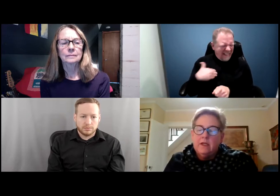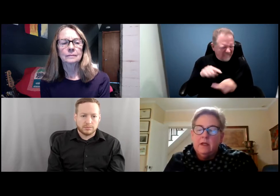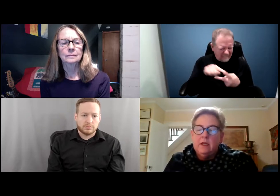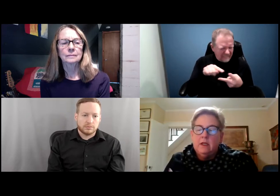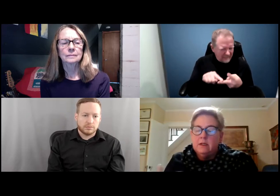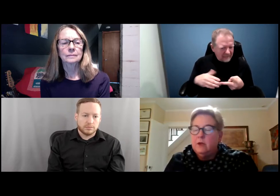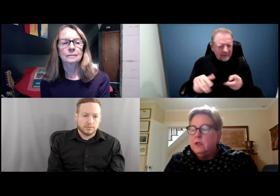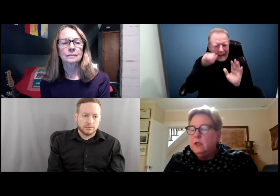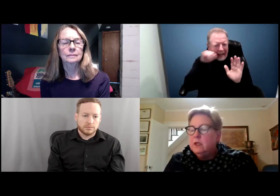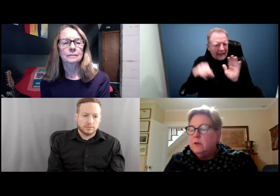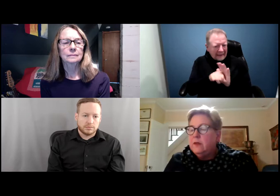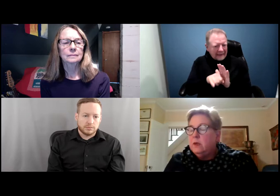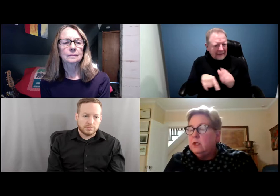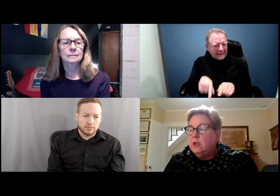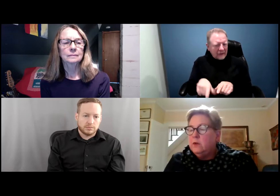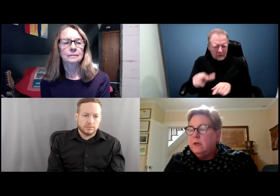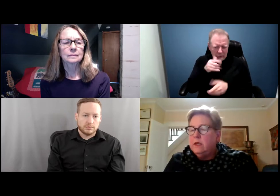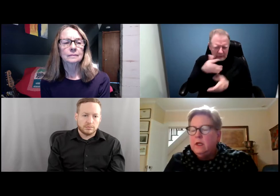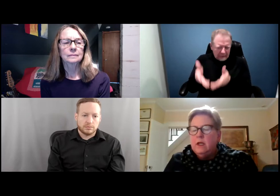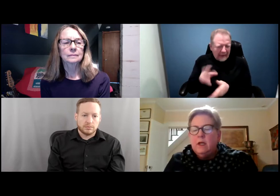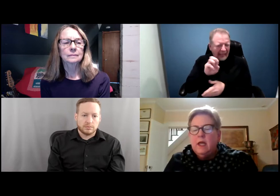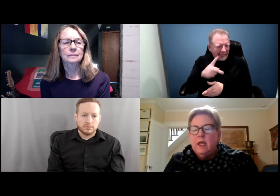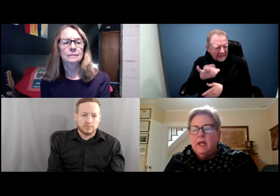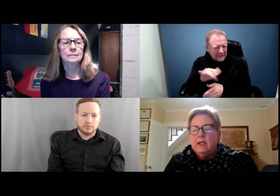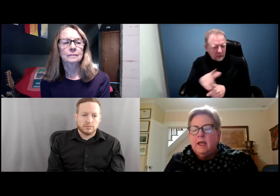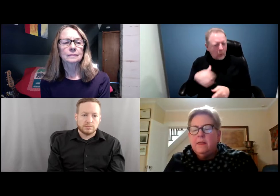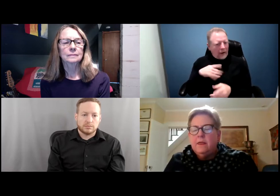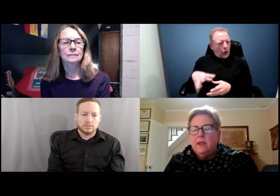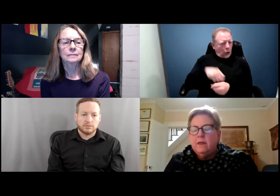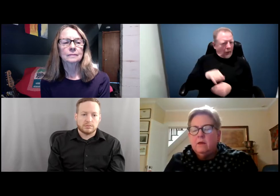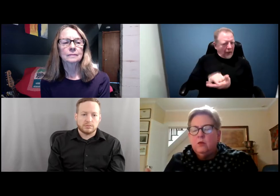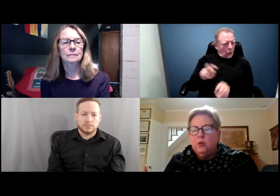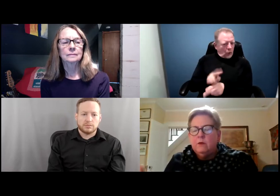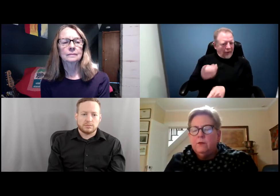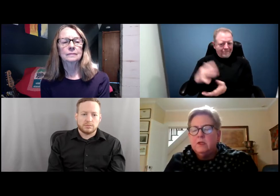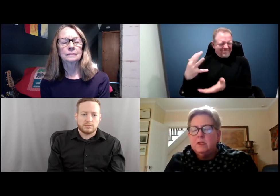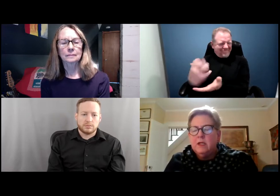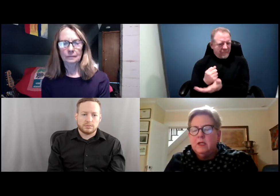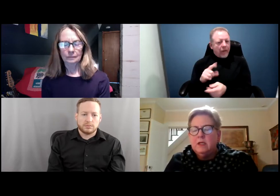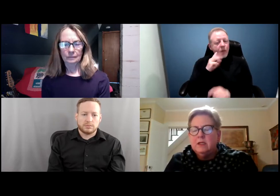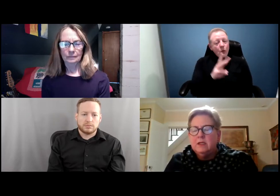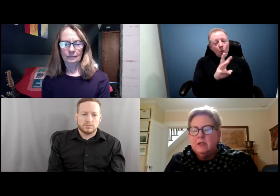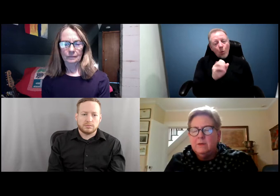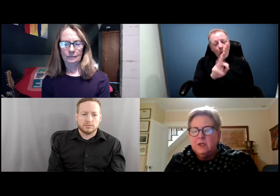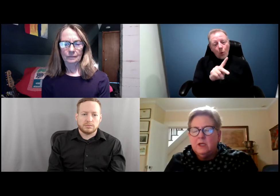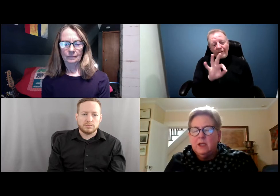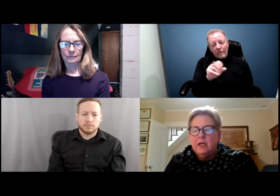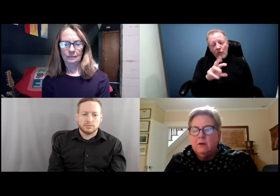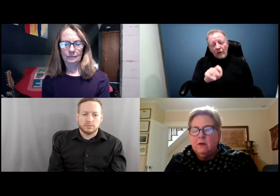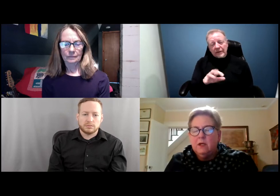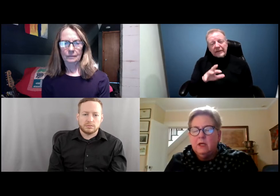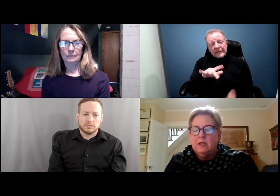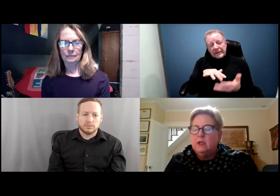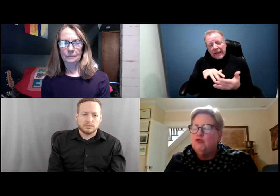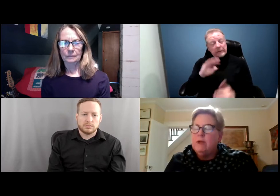ethnic identity, etc. So I think we can include that. And I think the workforce study seems to me like